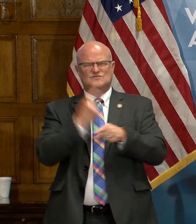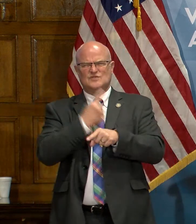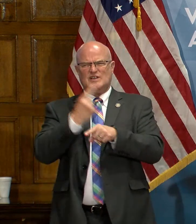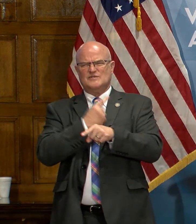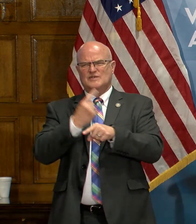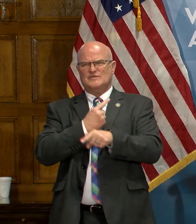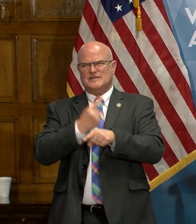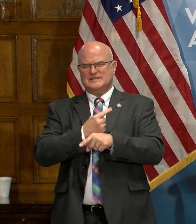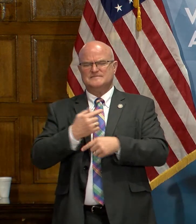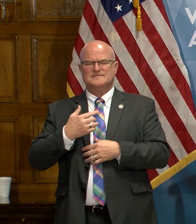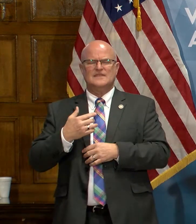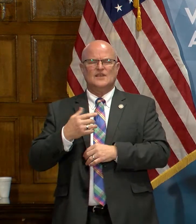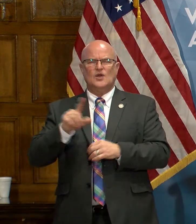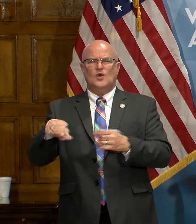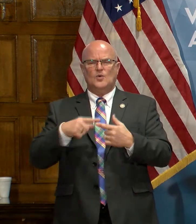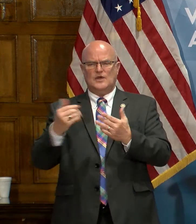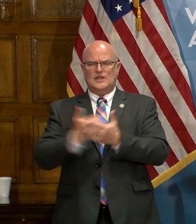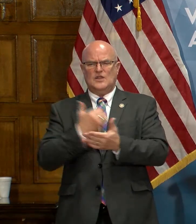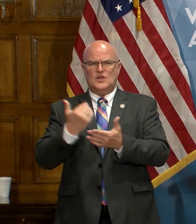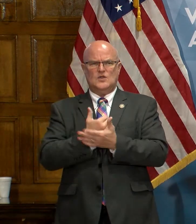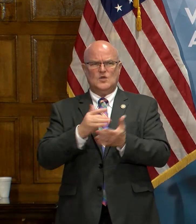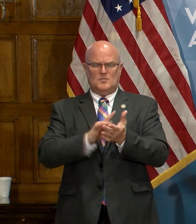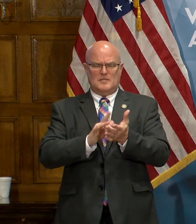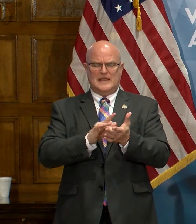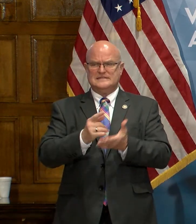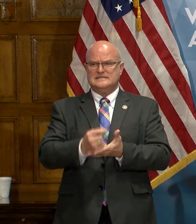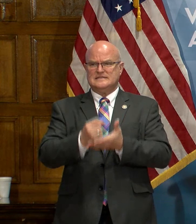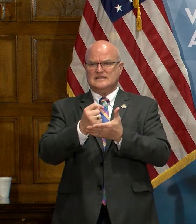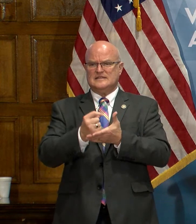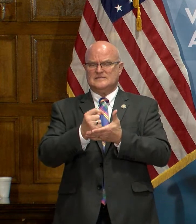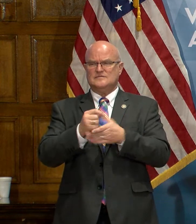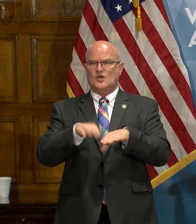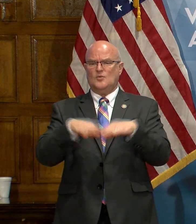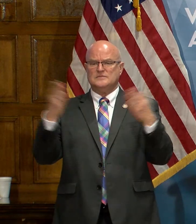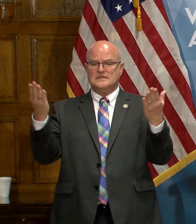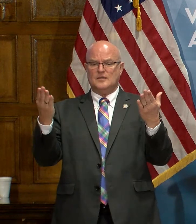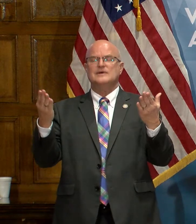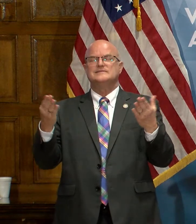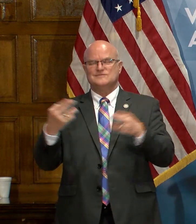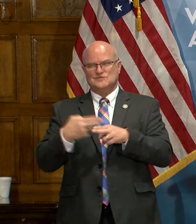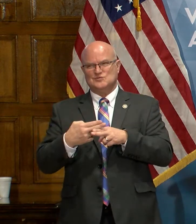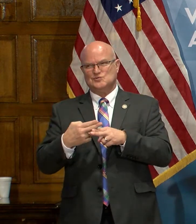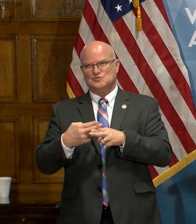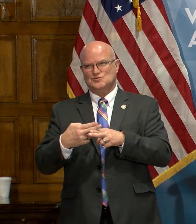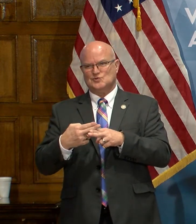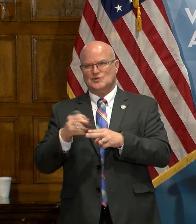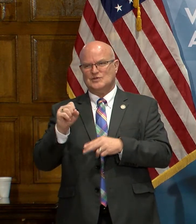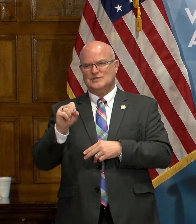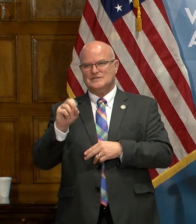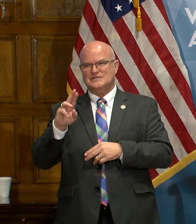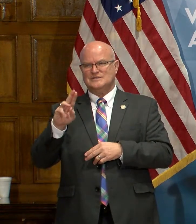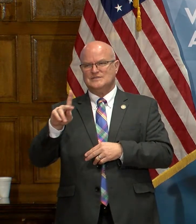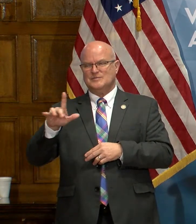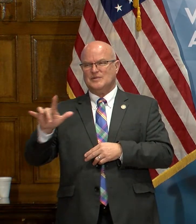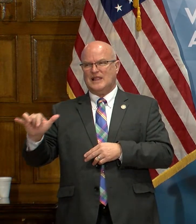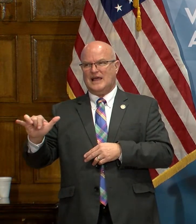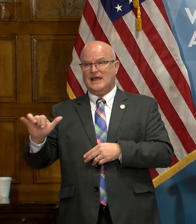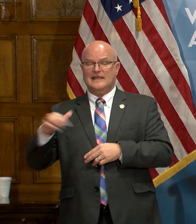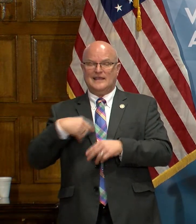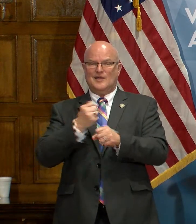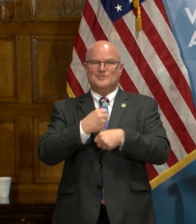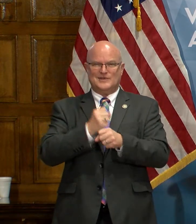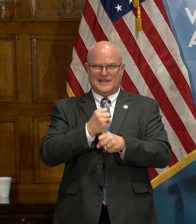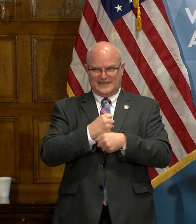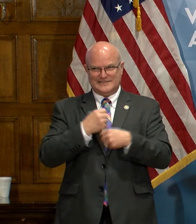And, you know, whenever a new therapeutic comes on the market, there is a shortage of supply. I mean, that's just the reality of our